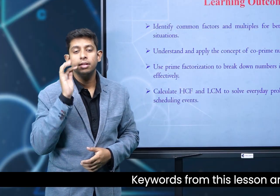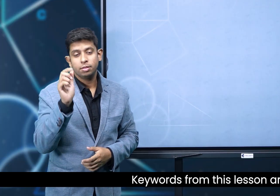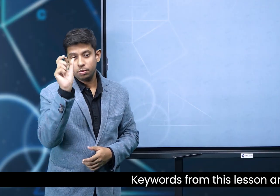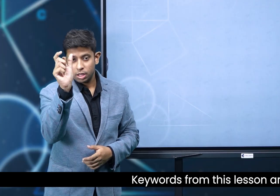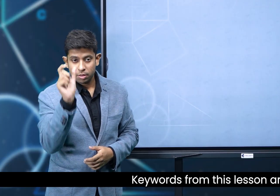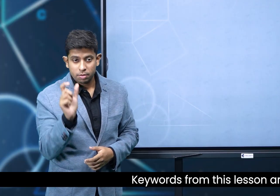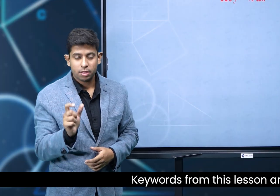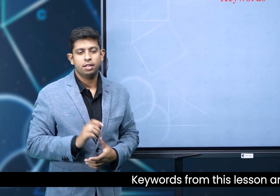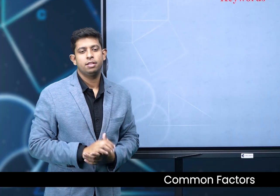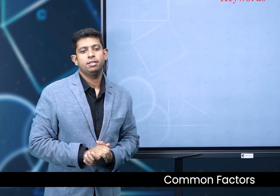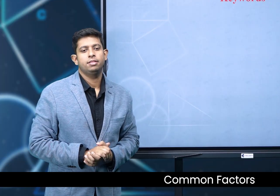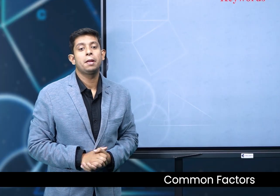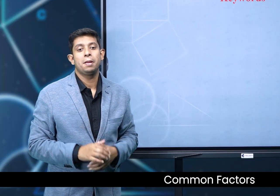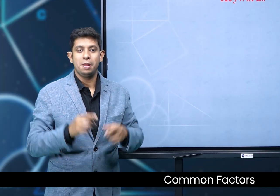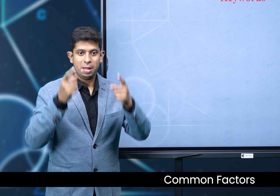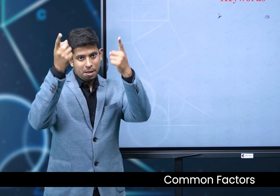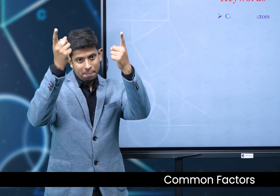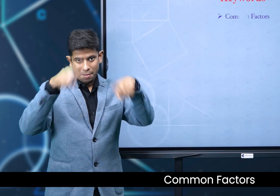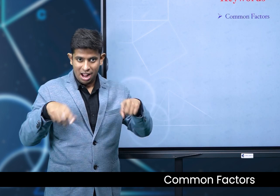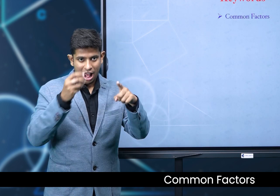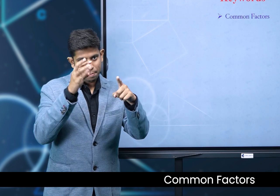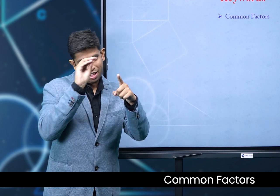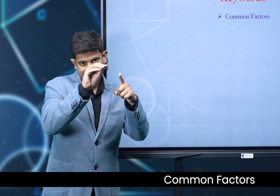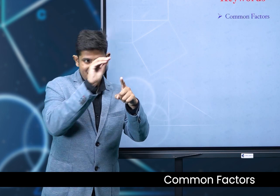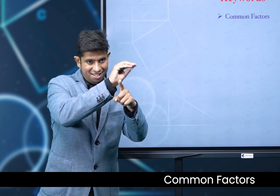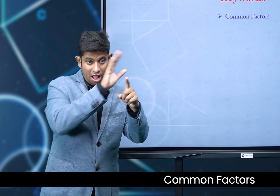Keywords from this lesson are common factors,